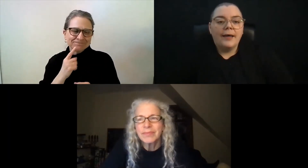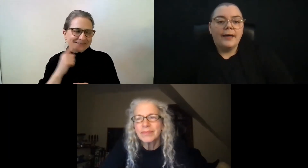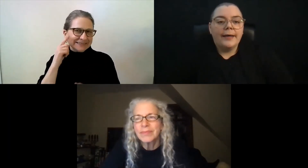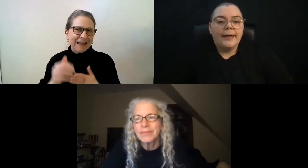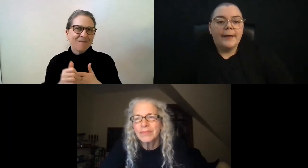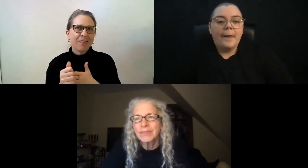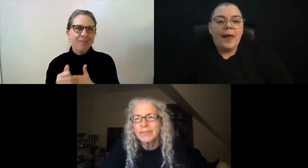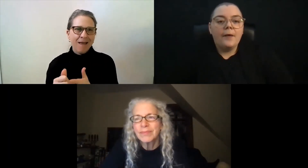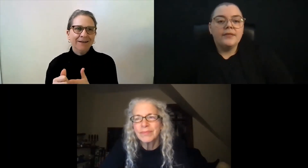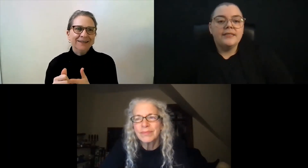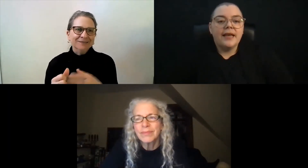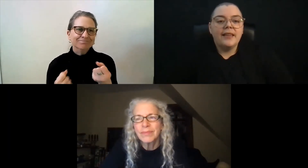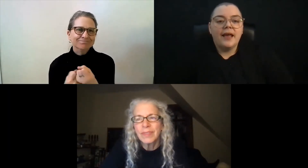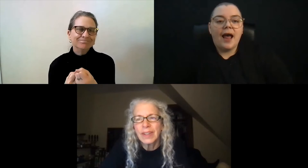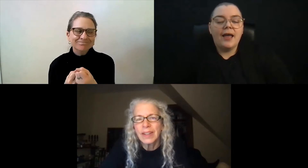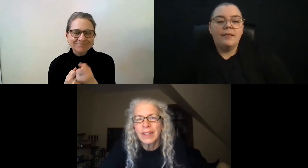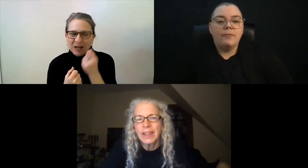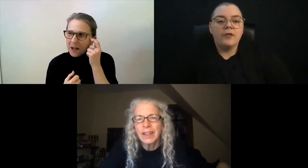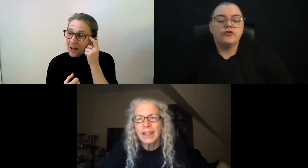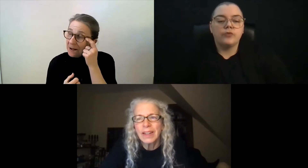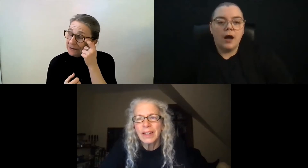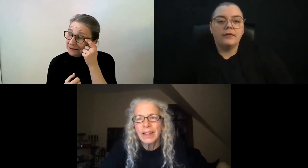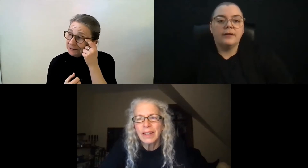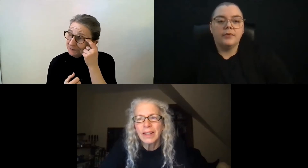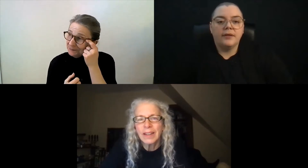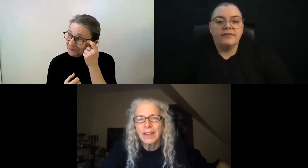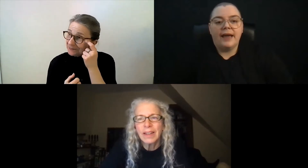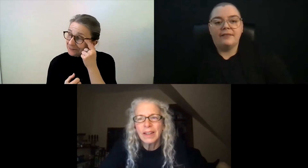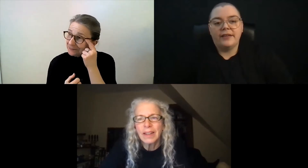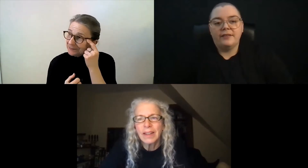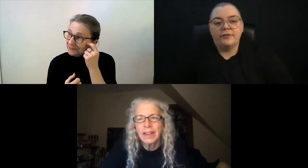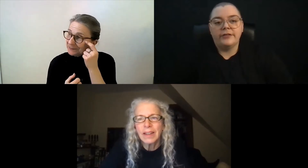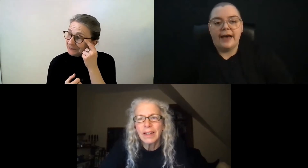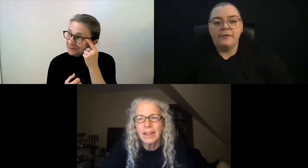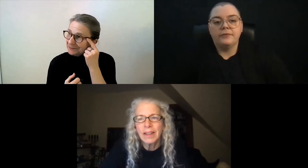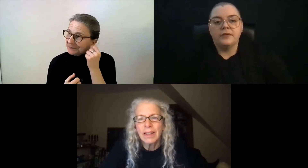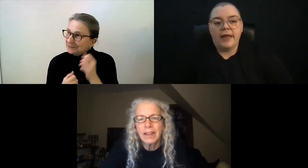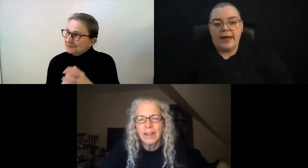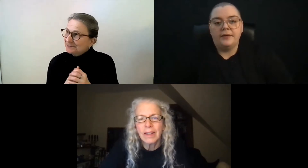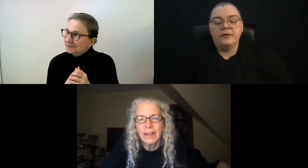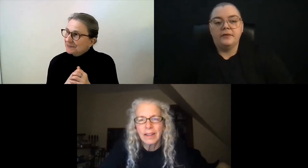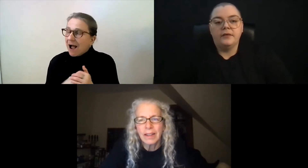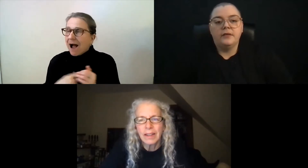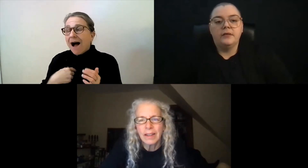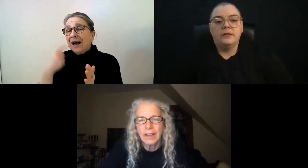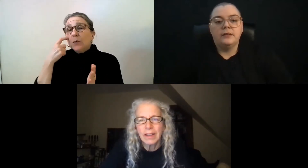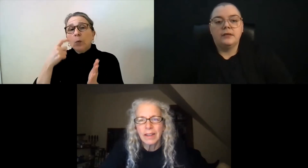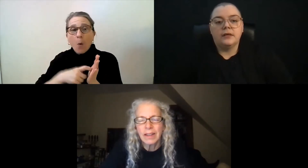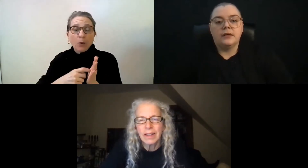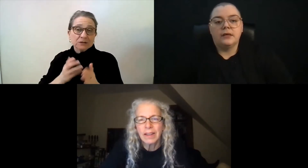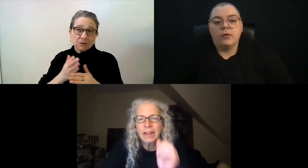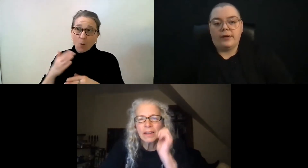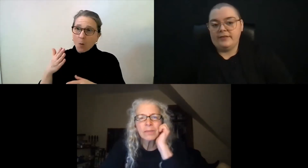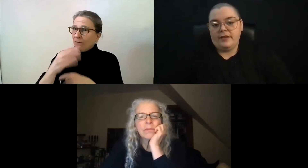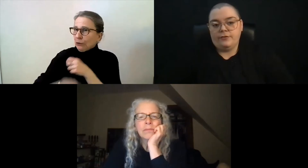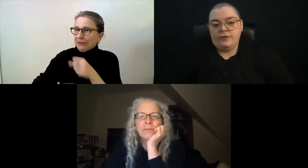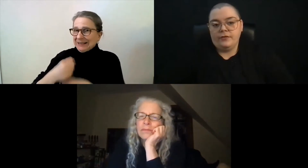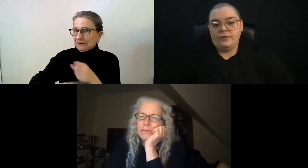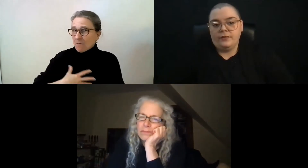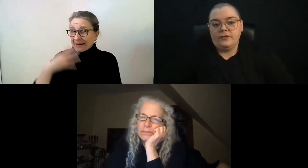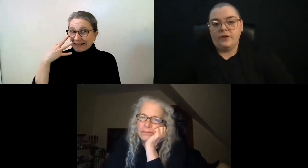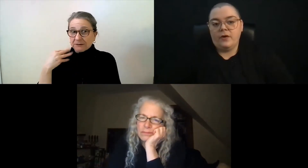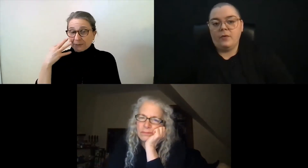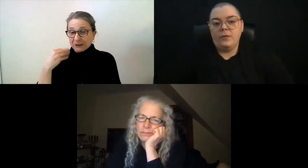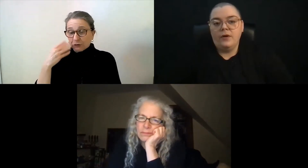Well, I would say that I am, I strongly believe and advocate for Deaf-led organizations.